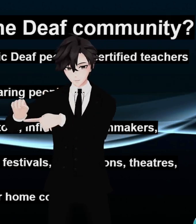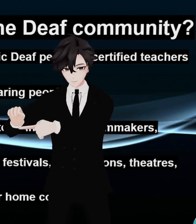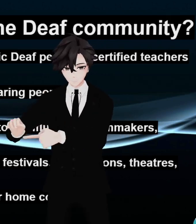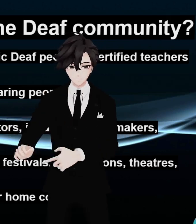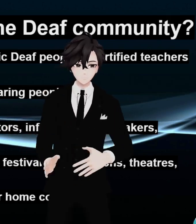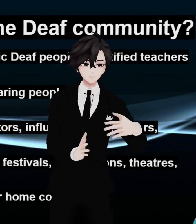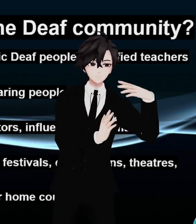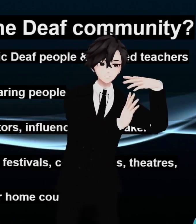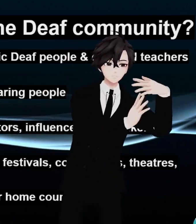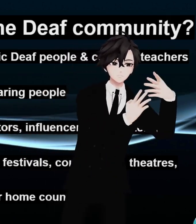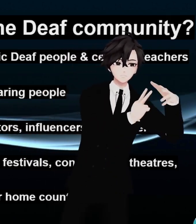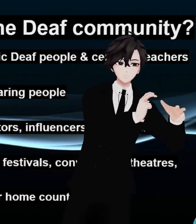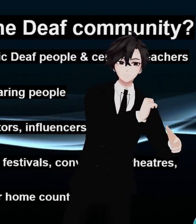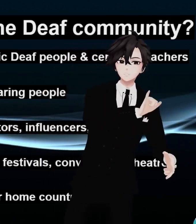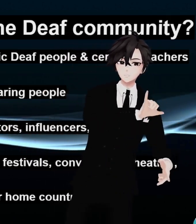Marlee Matlin and Troy Kotsur